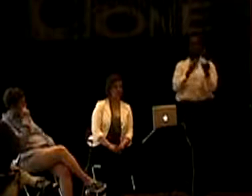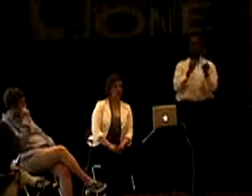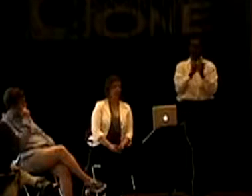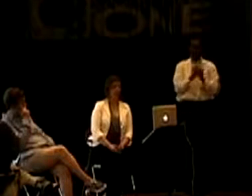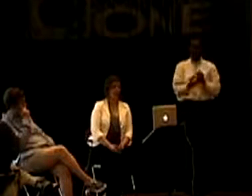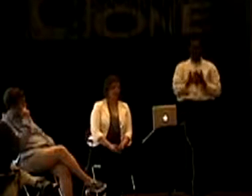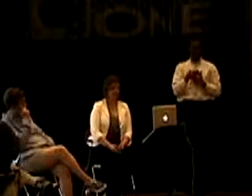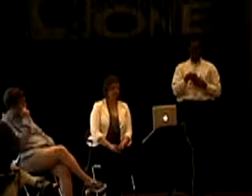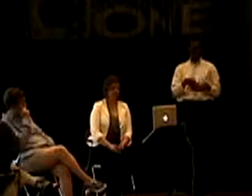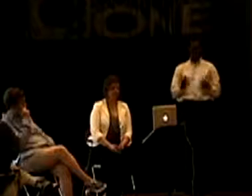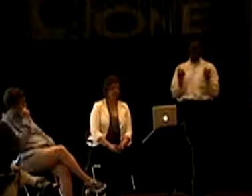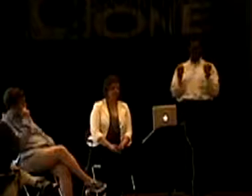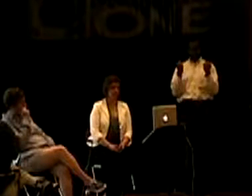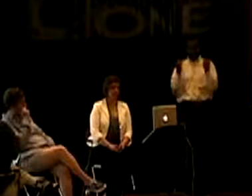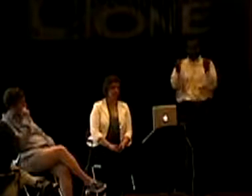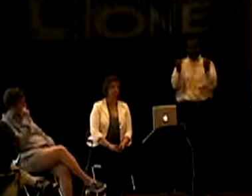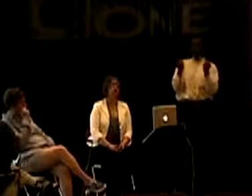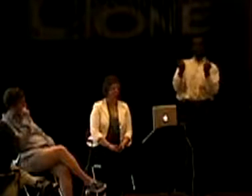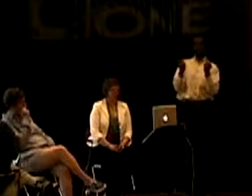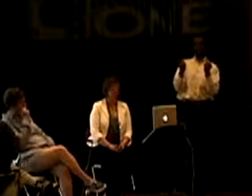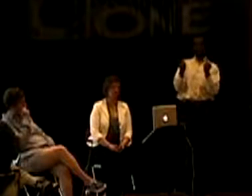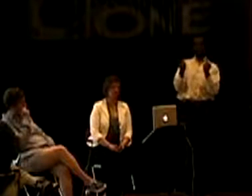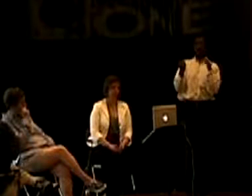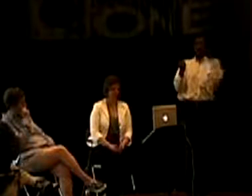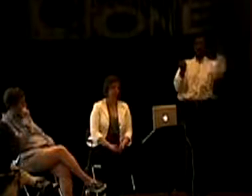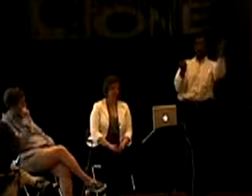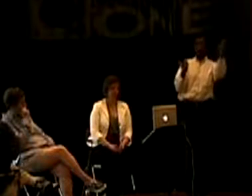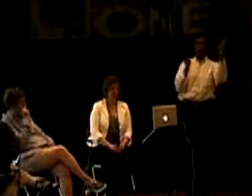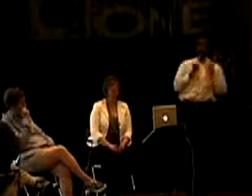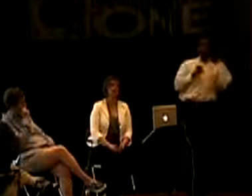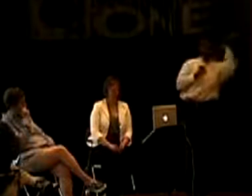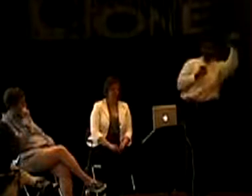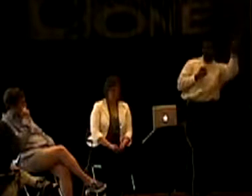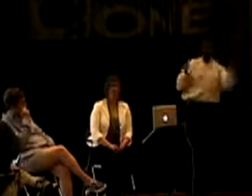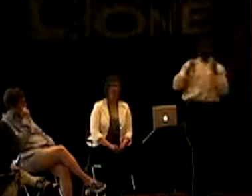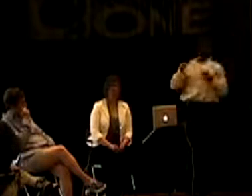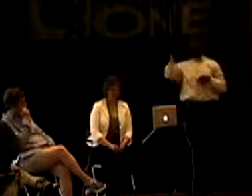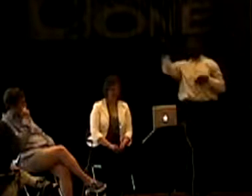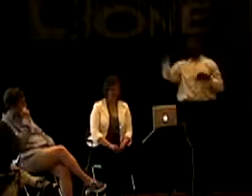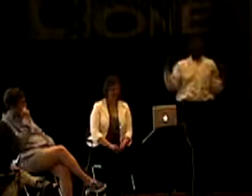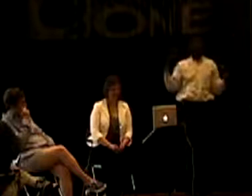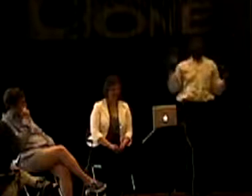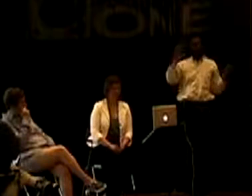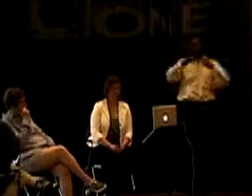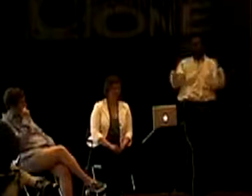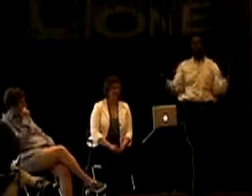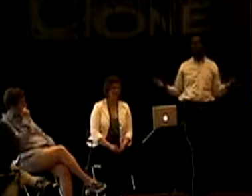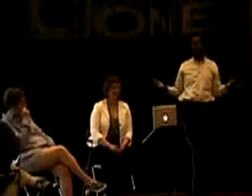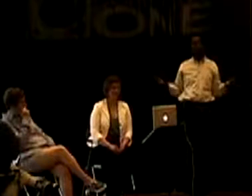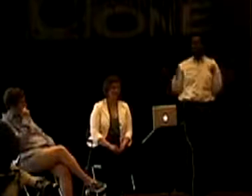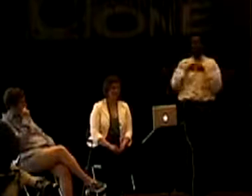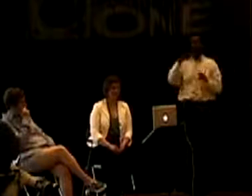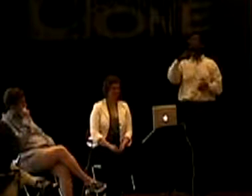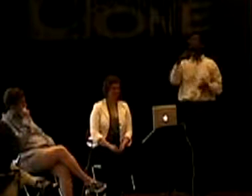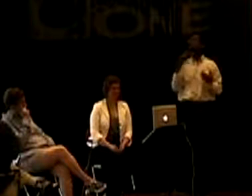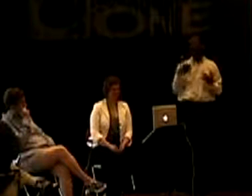changes. And that's very different from hearing theater, where you have to say those words. I don't care if you're feeling differently today, or if you wanted this character